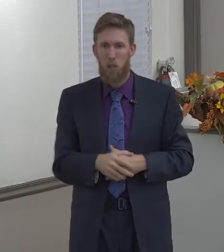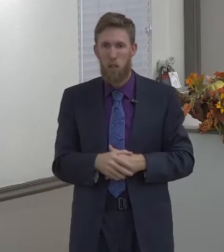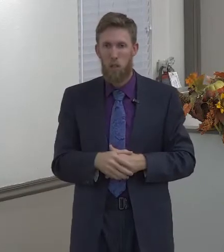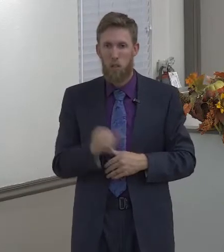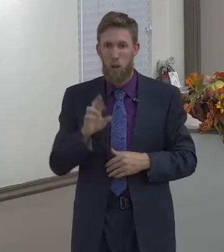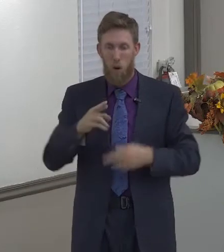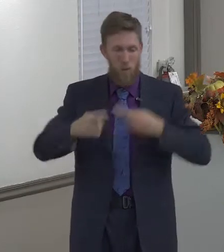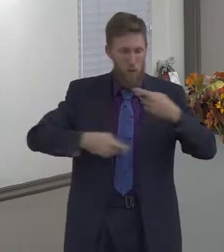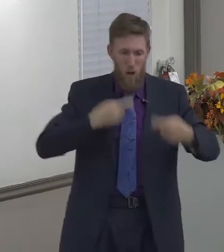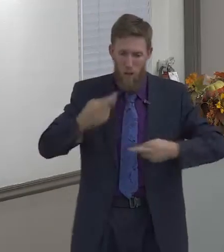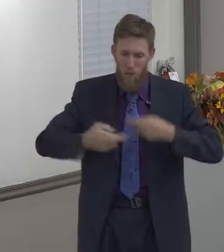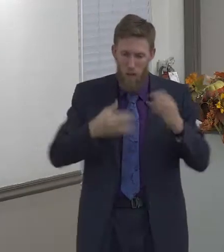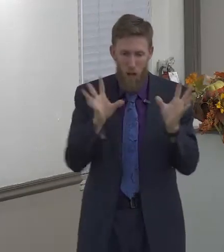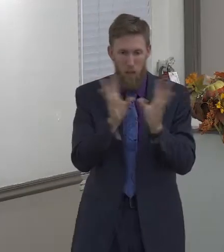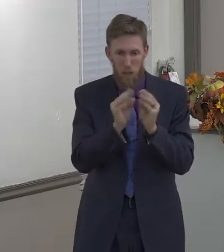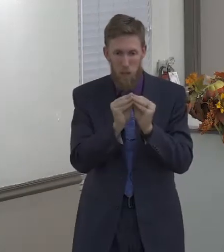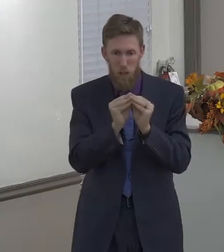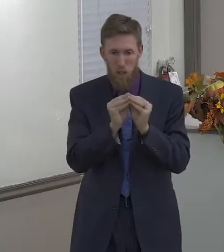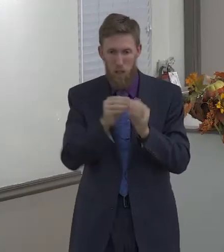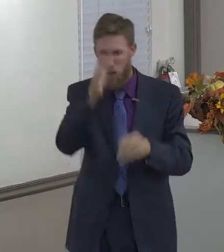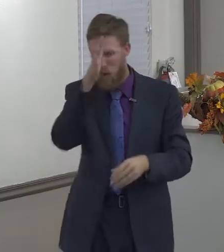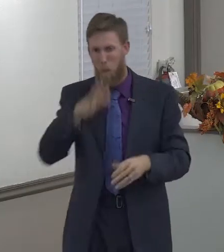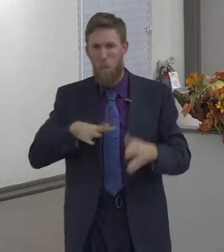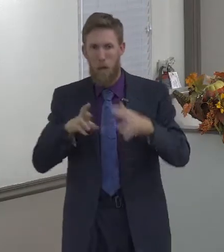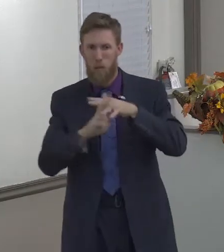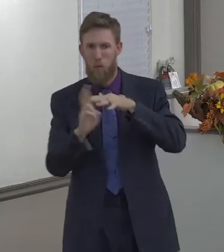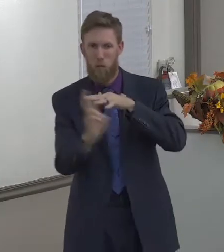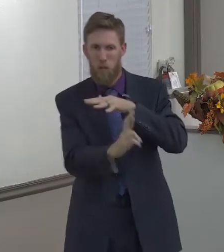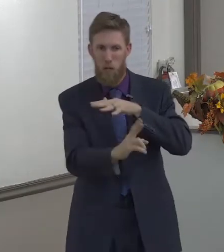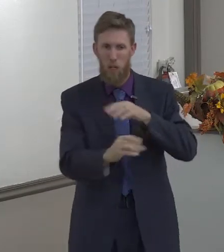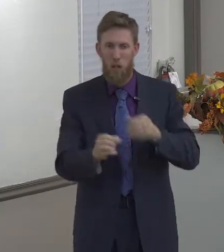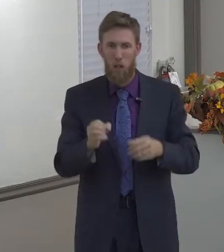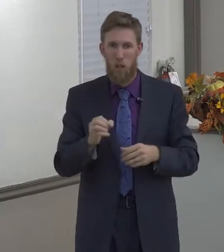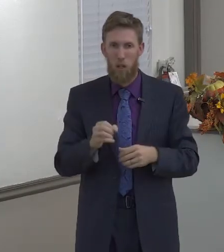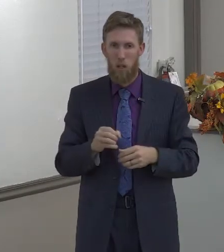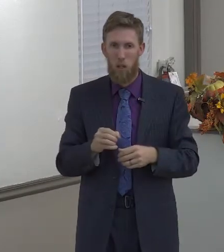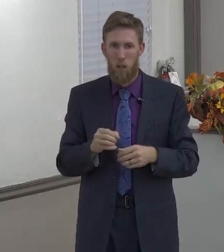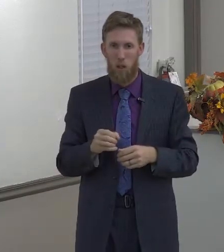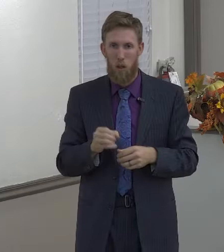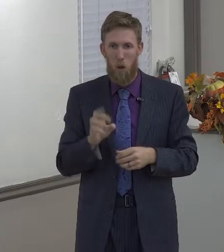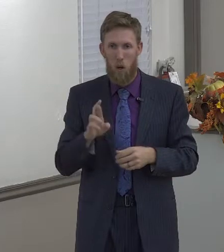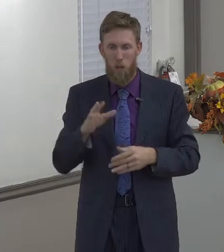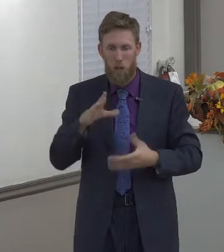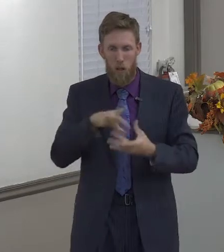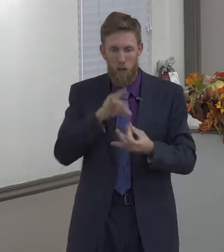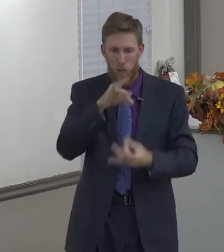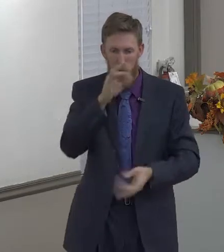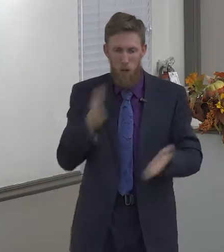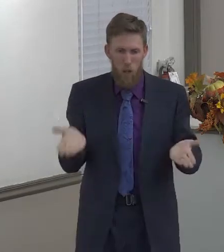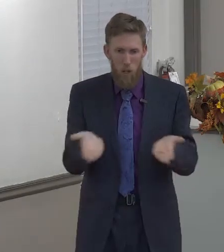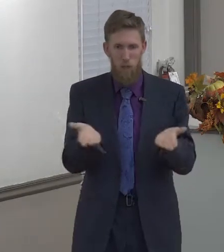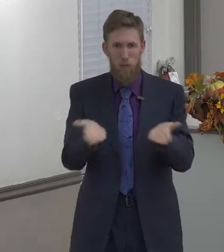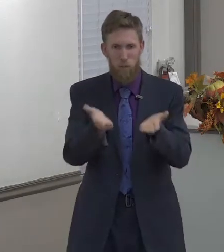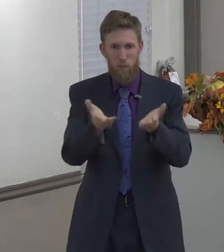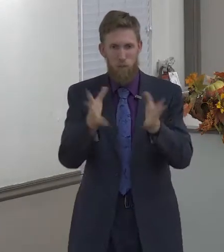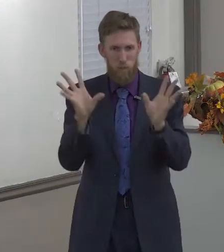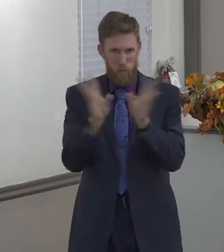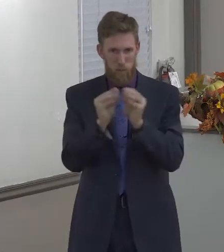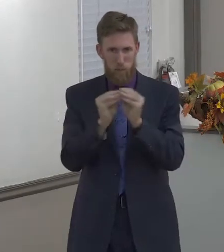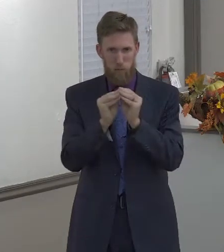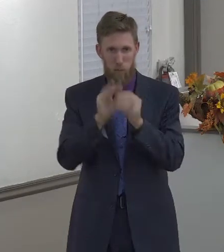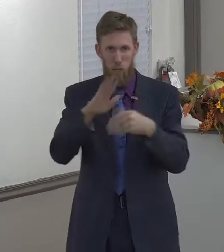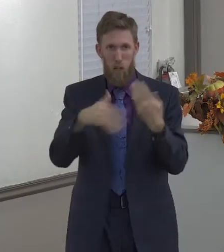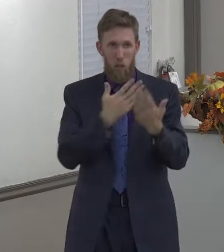of those things are designed to feed the sheep, to grow the sheep, to build up the sheep and to strengthen the sheep. That's what they're for.